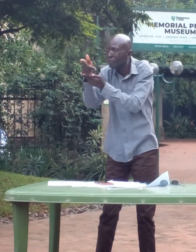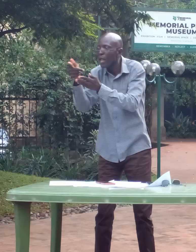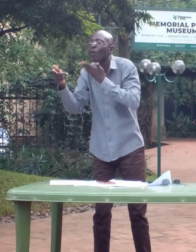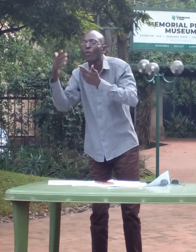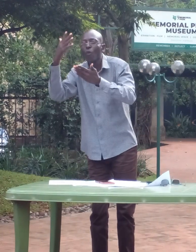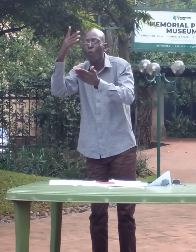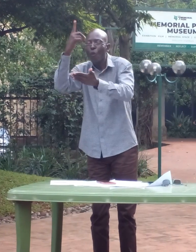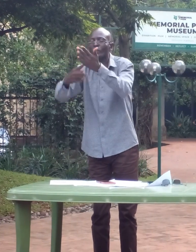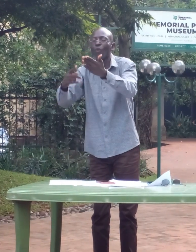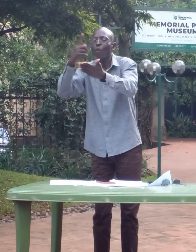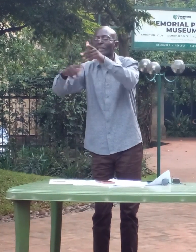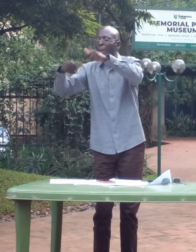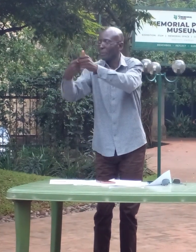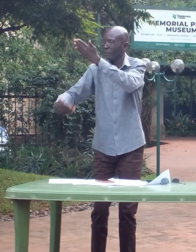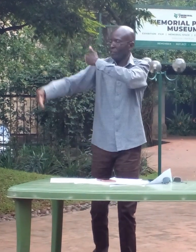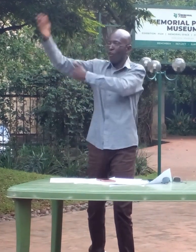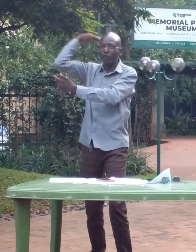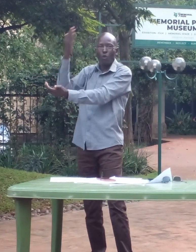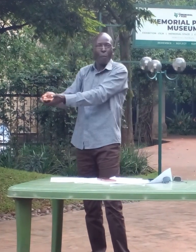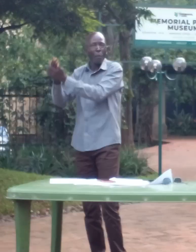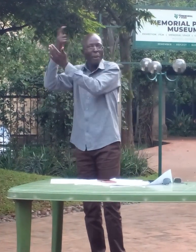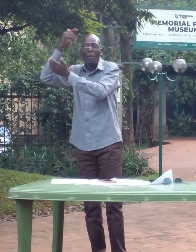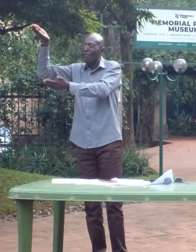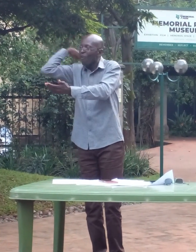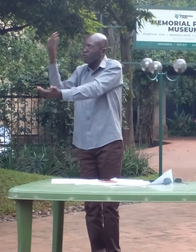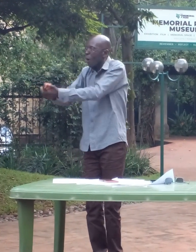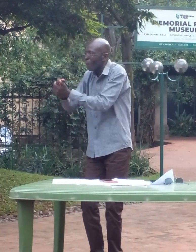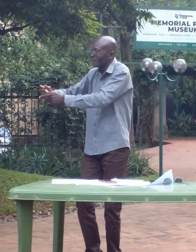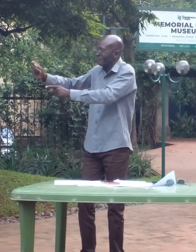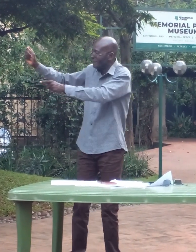see that it's not qualified,